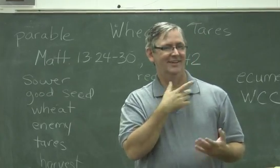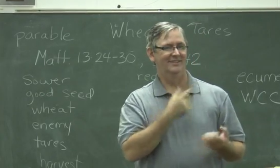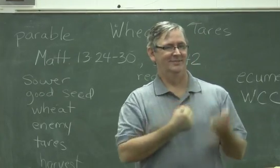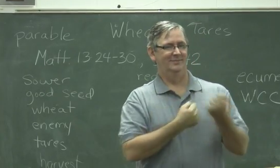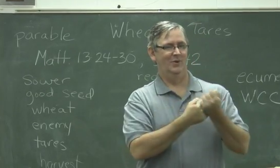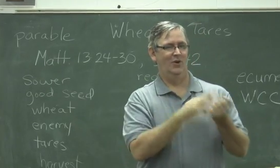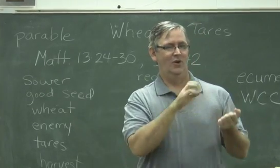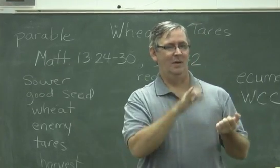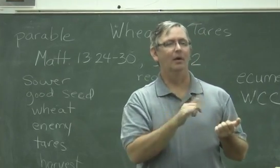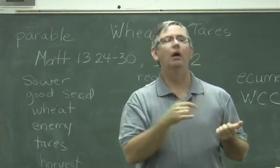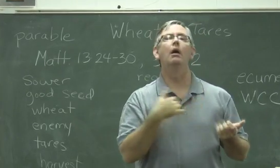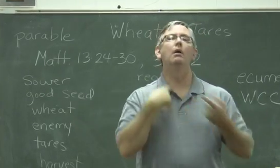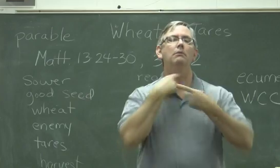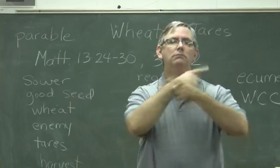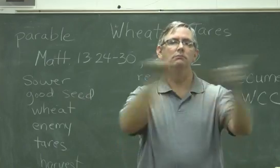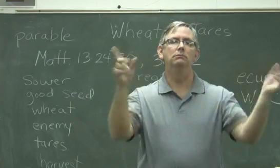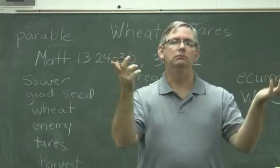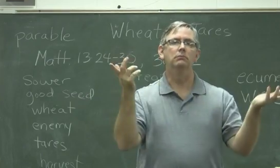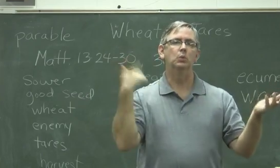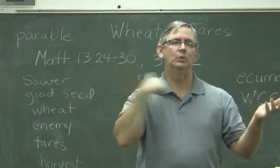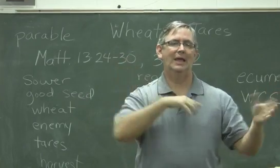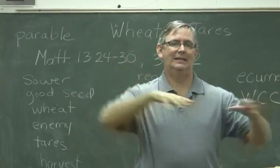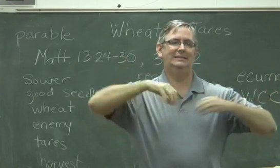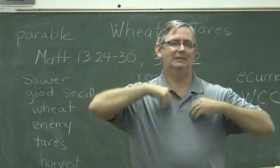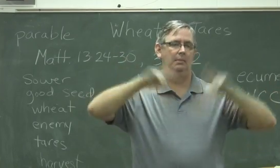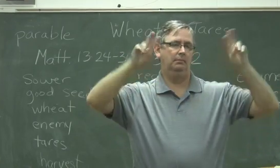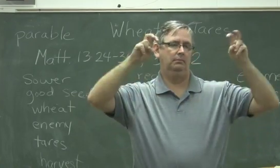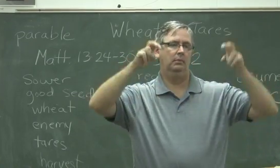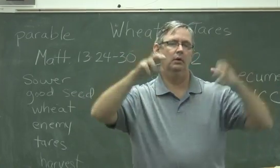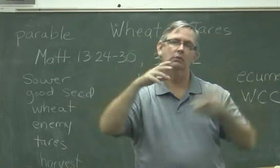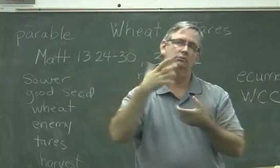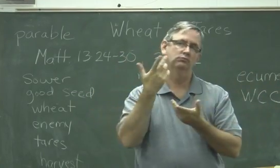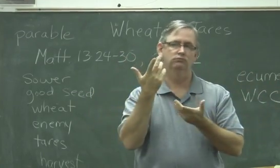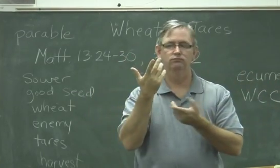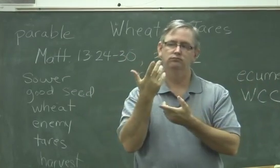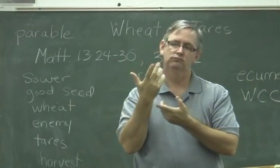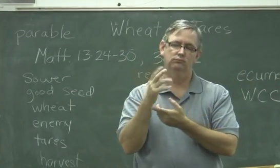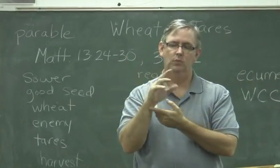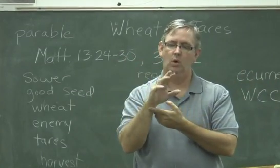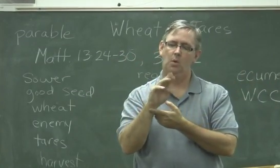Christians are saying that because they want to support it. And they do this because they want to support Romney.